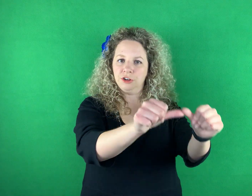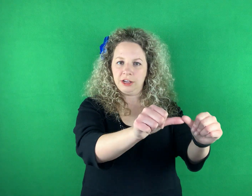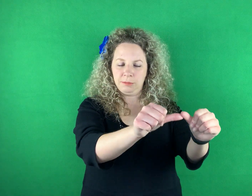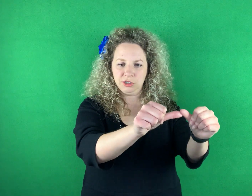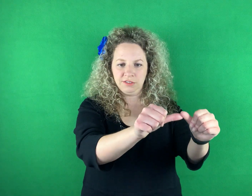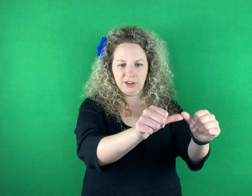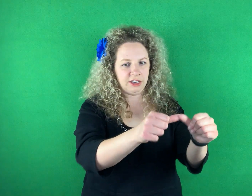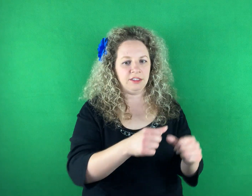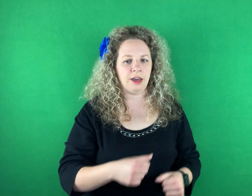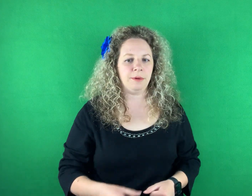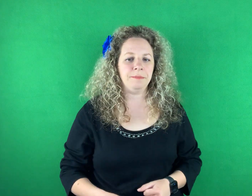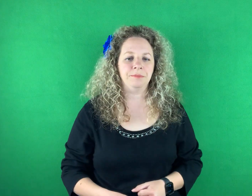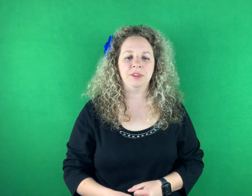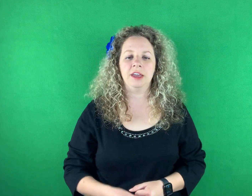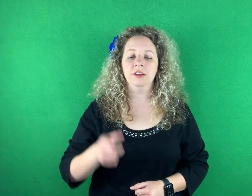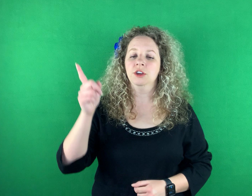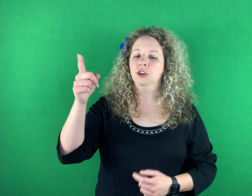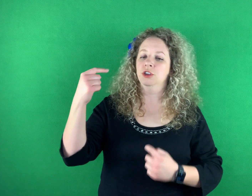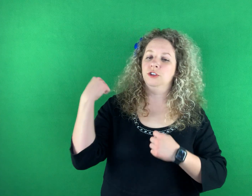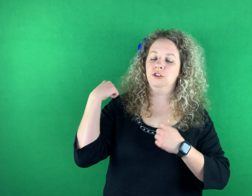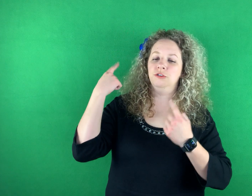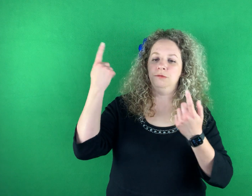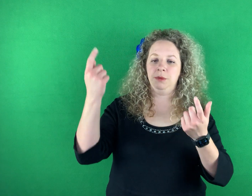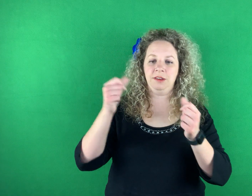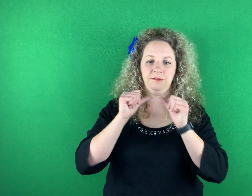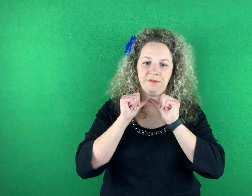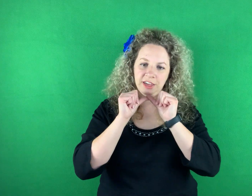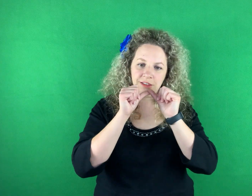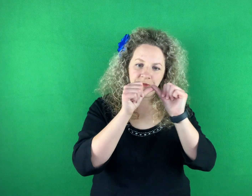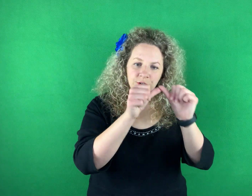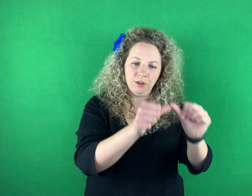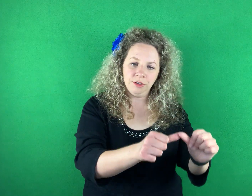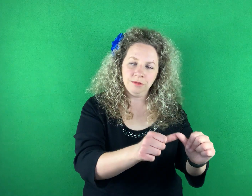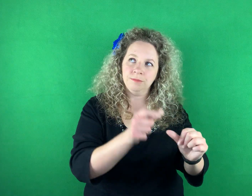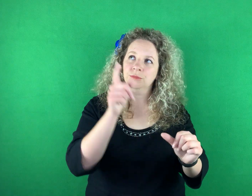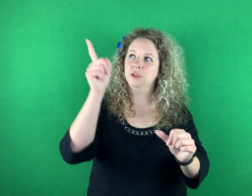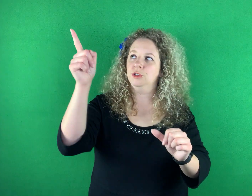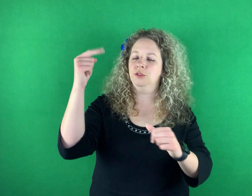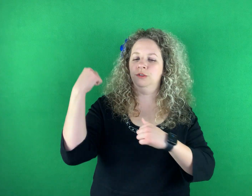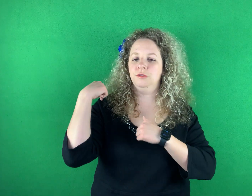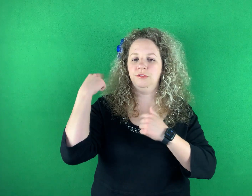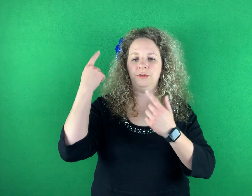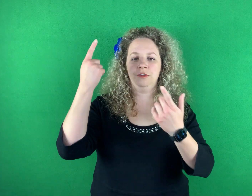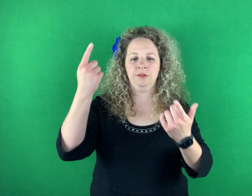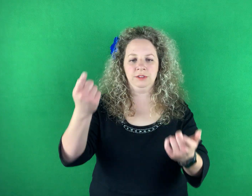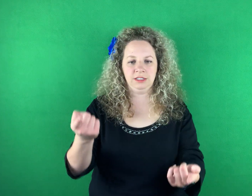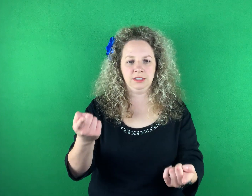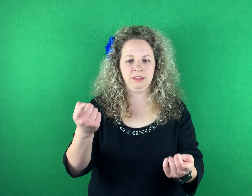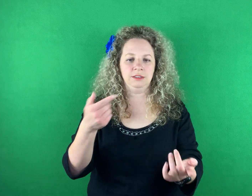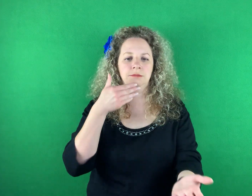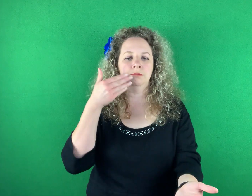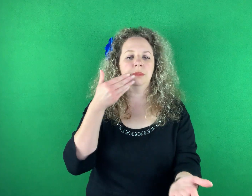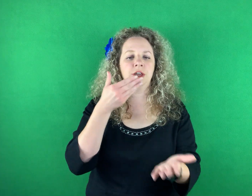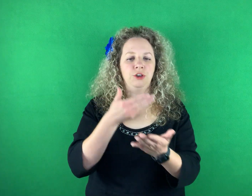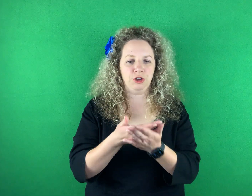enduring, persevering, that way, okay? You've been faithful, you've since been